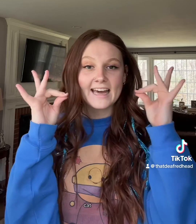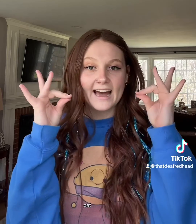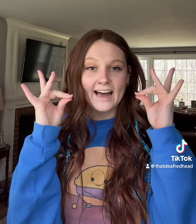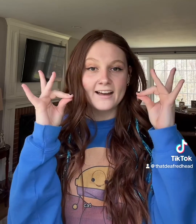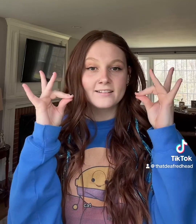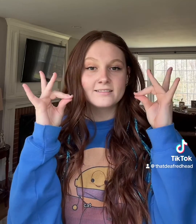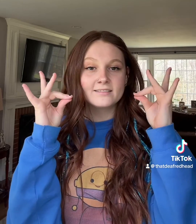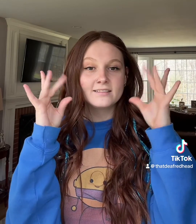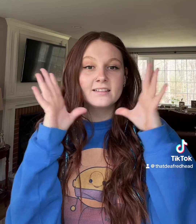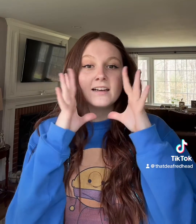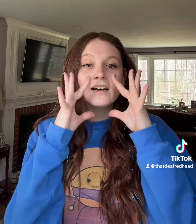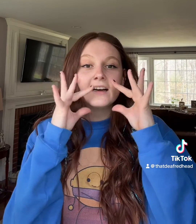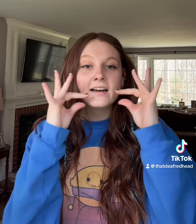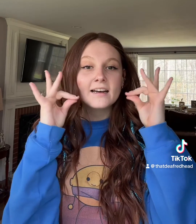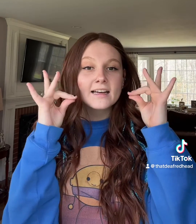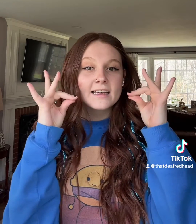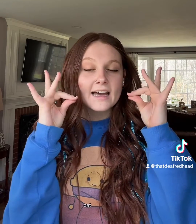cat, cat,